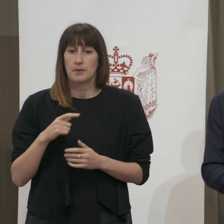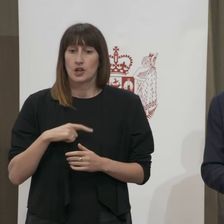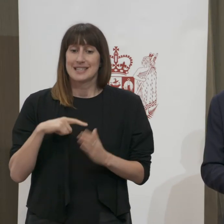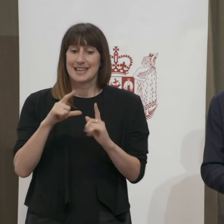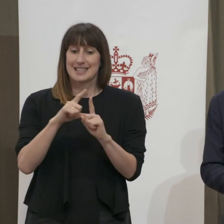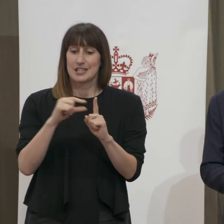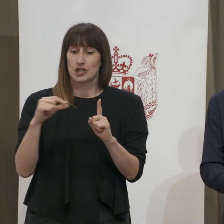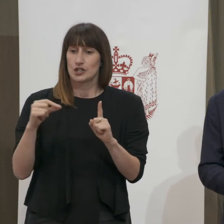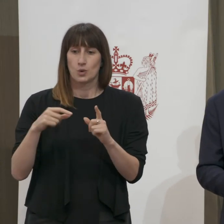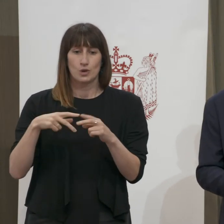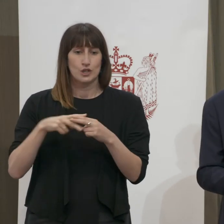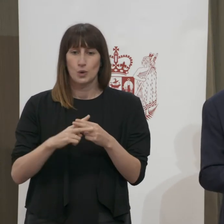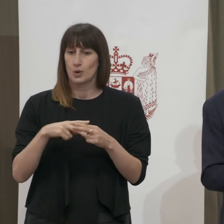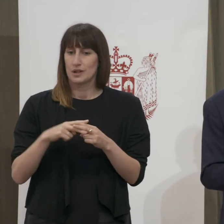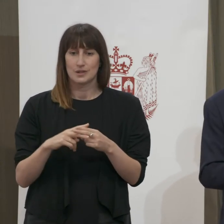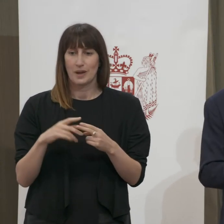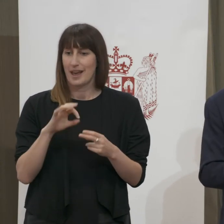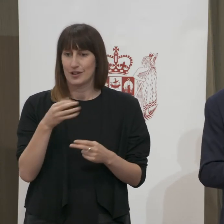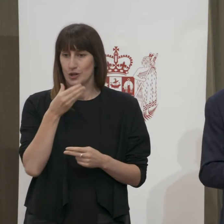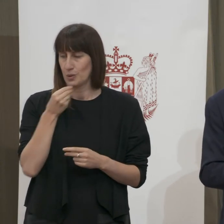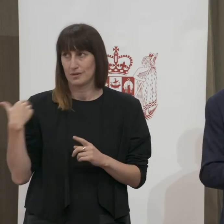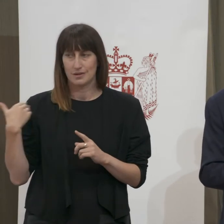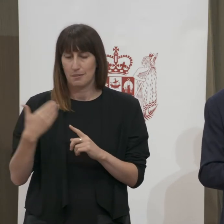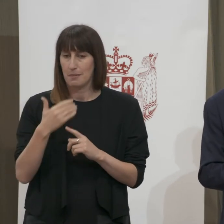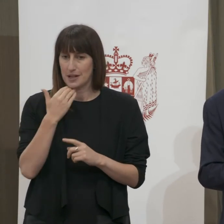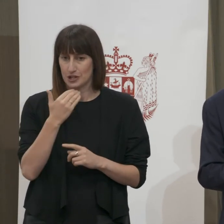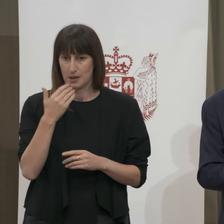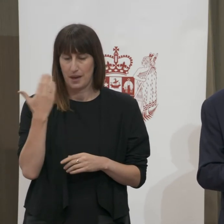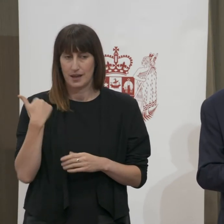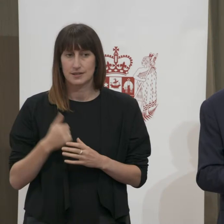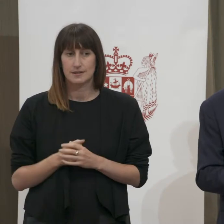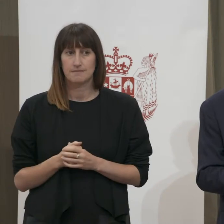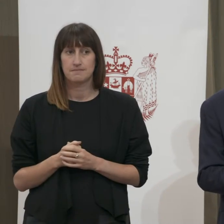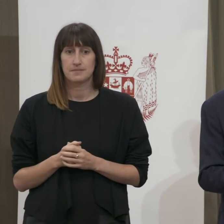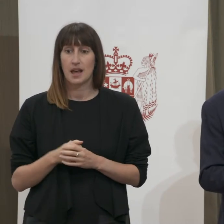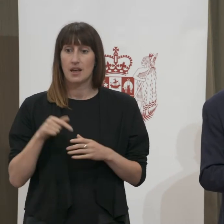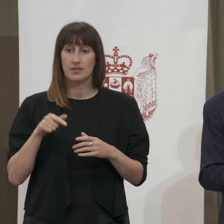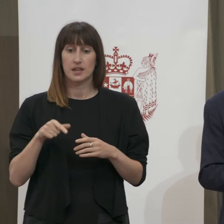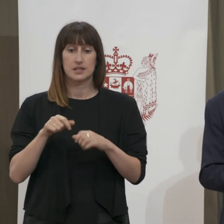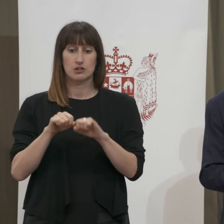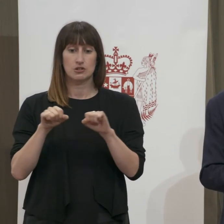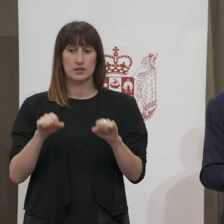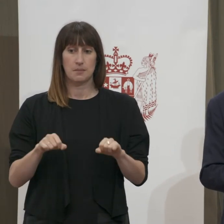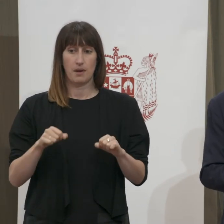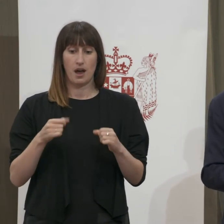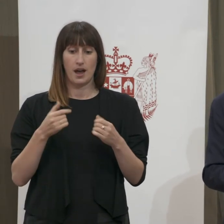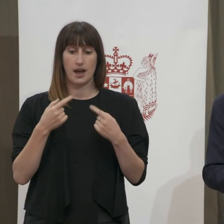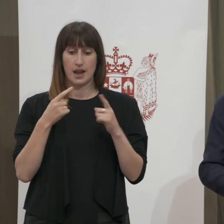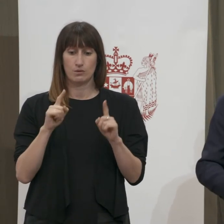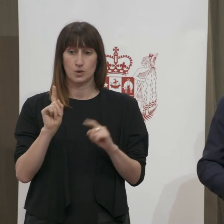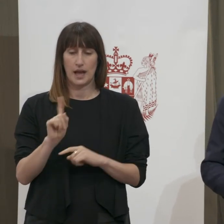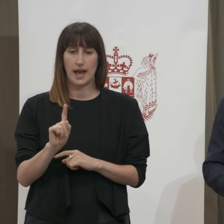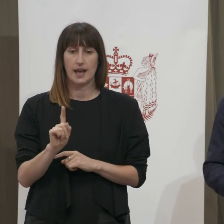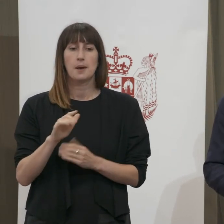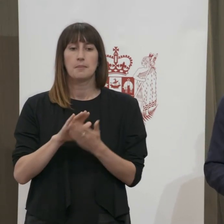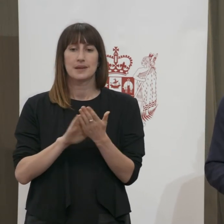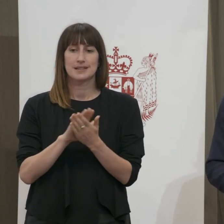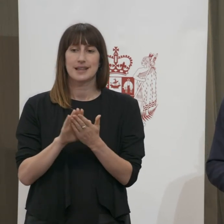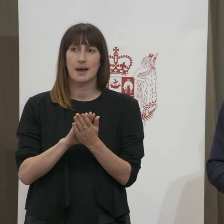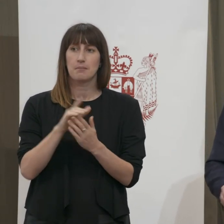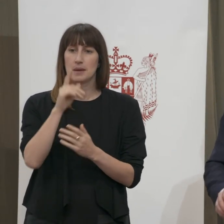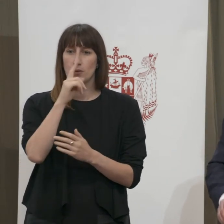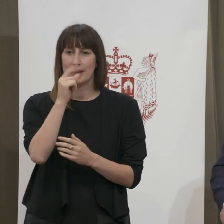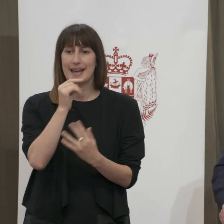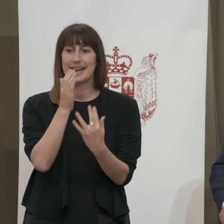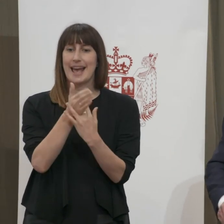health. In the structure I am announcing today, people will have better access to services with greater innovation and